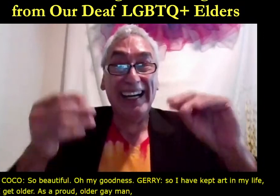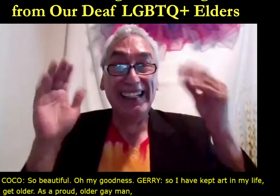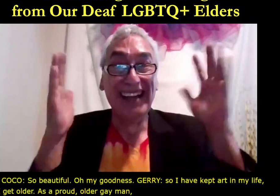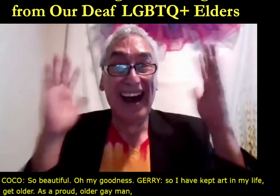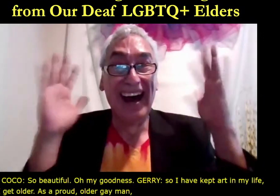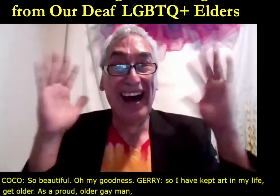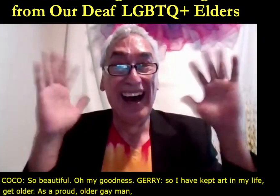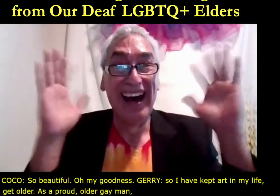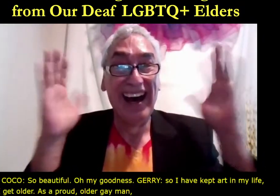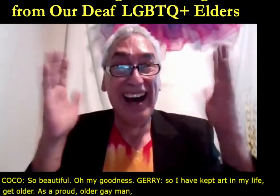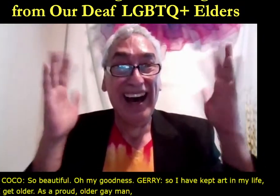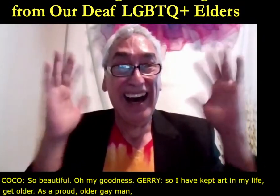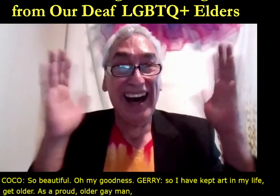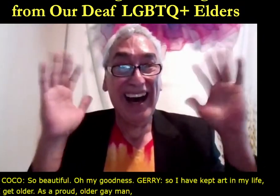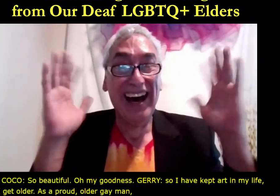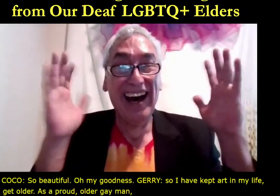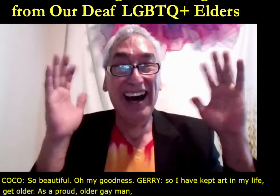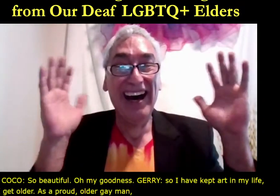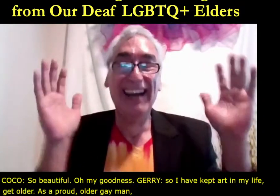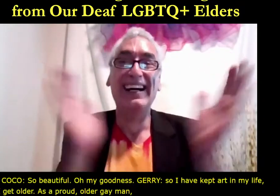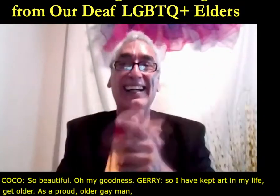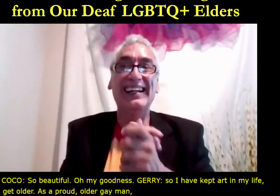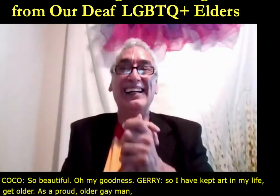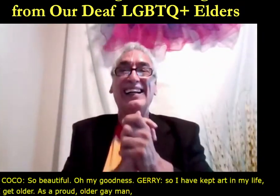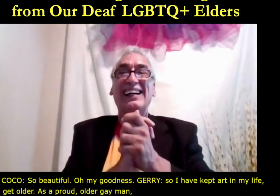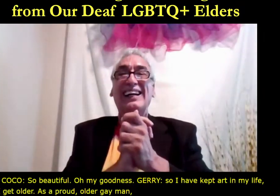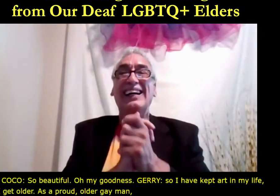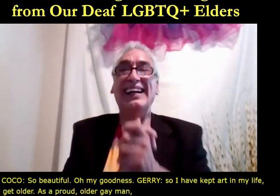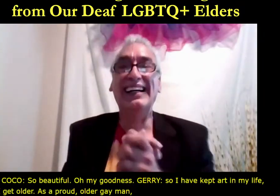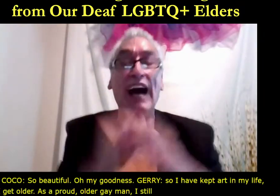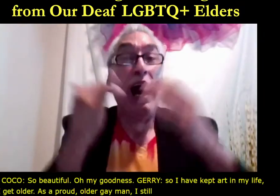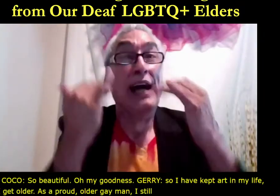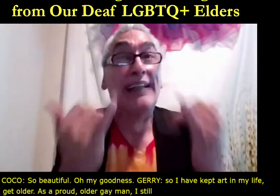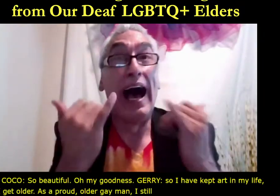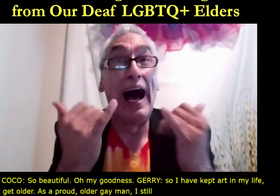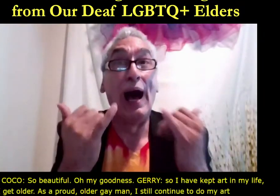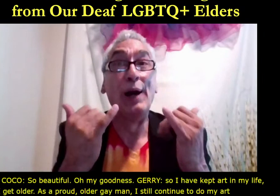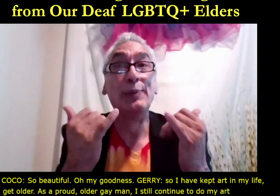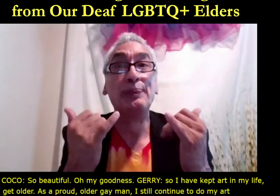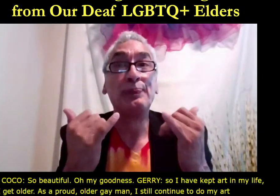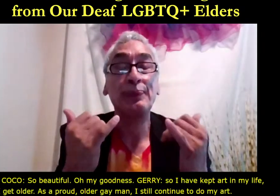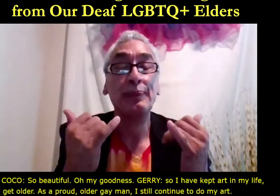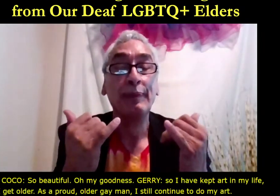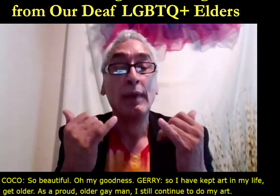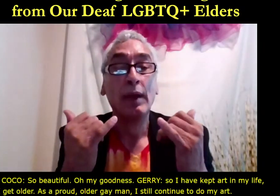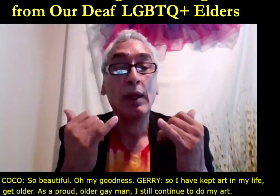so that's my story great so now